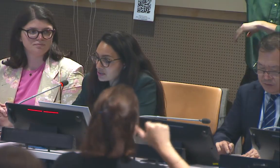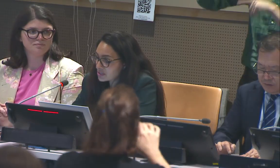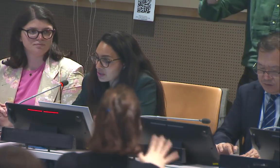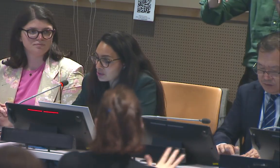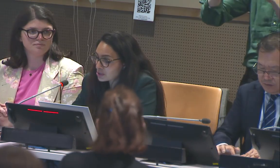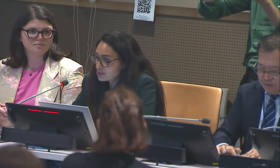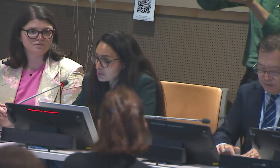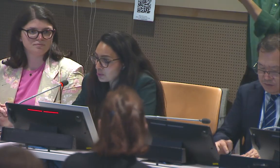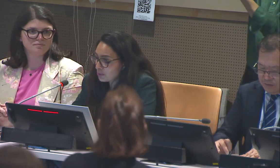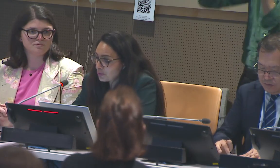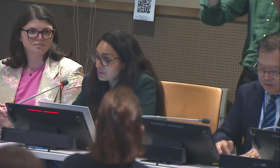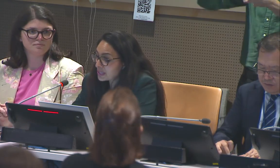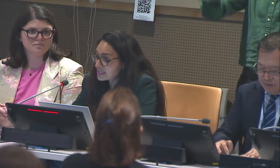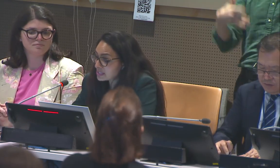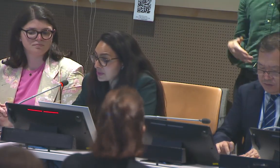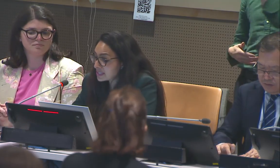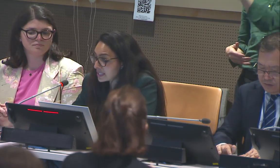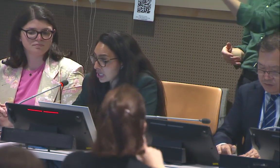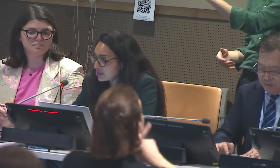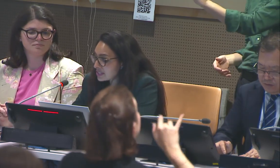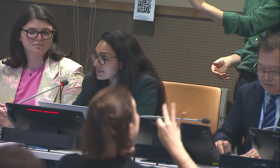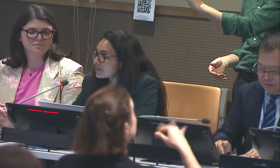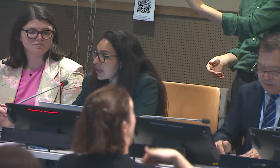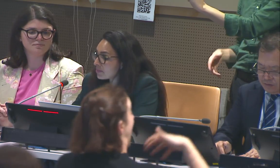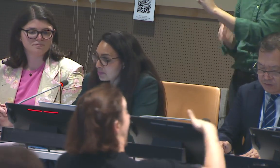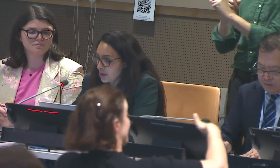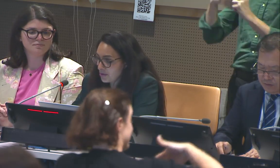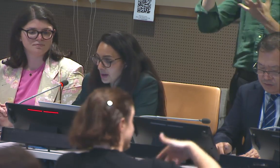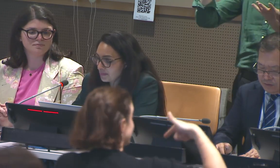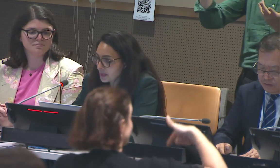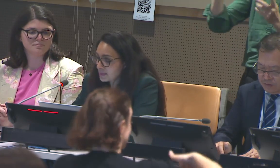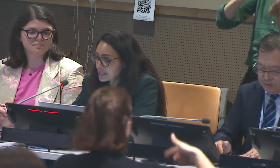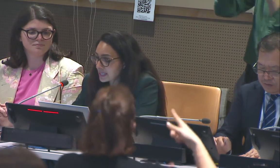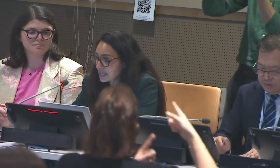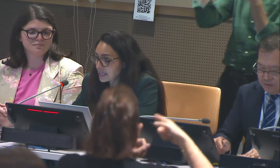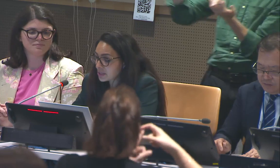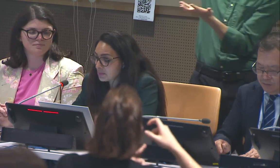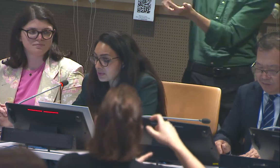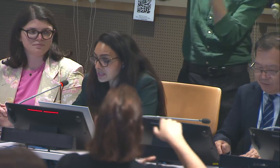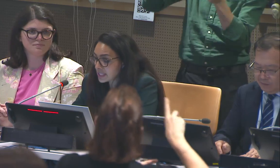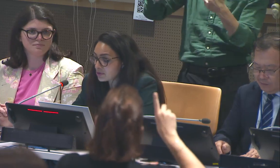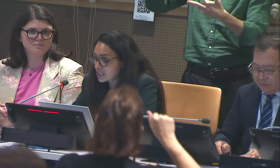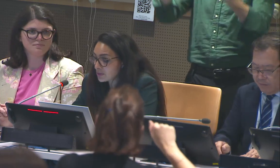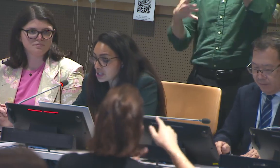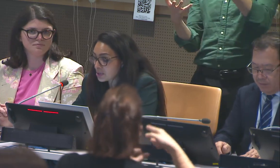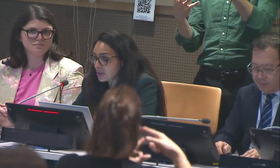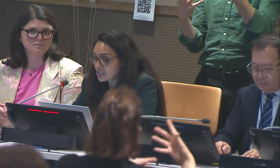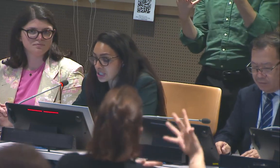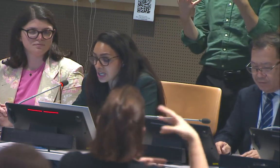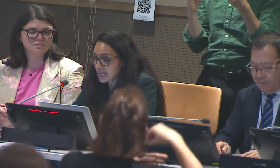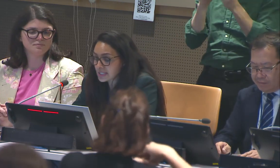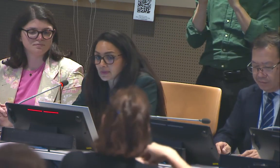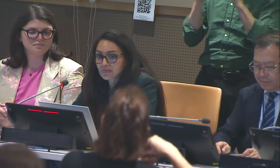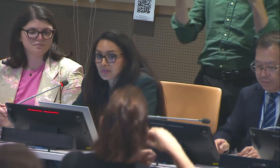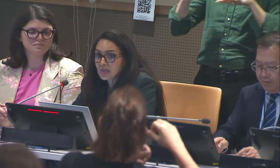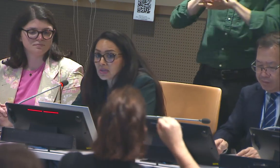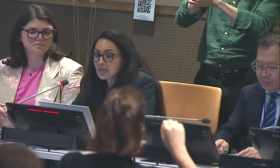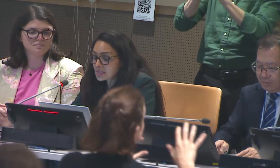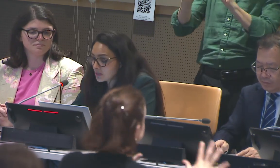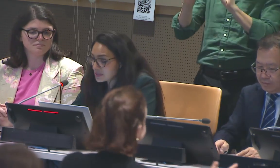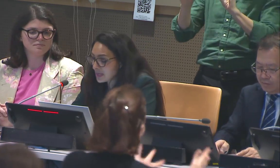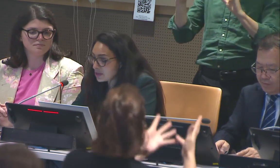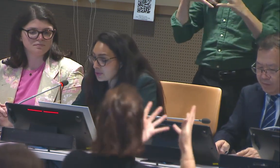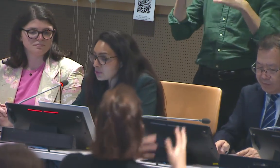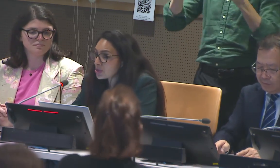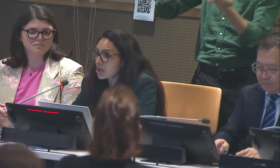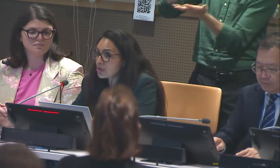findings as a result of support from the Disability Inclusive Development Programme, particularly the poverty graduation approach in Uganda.